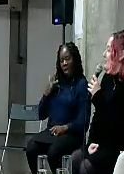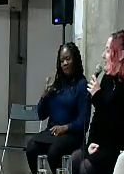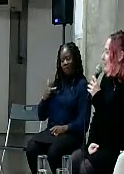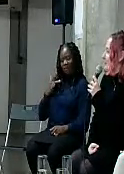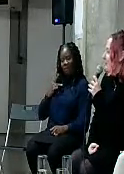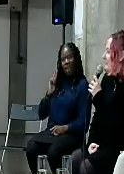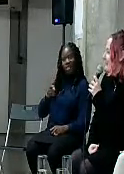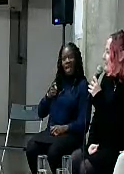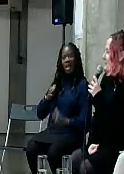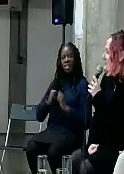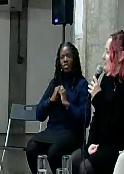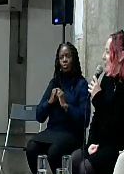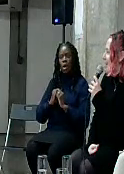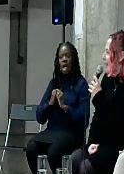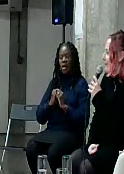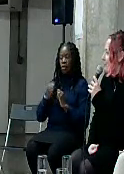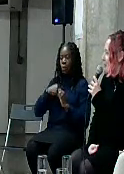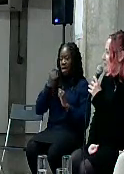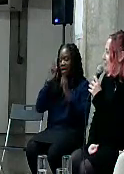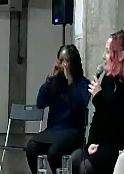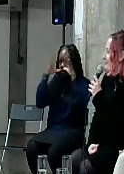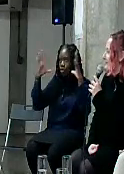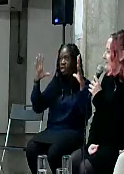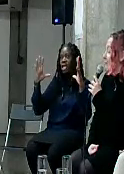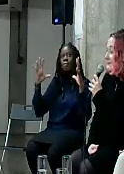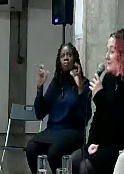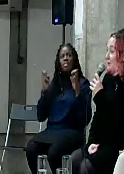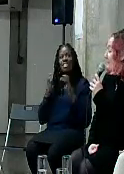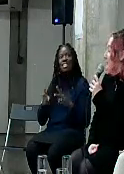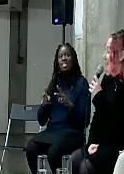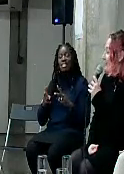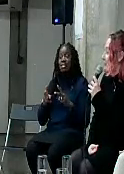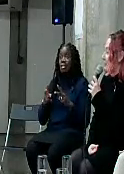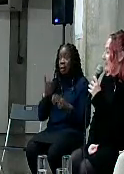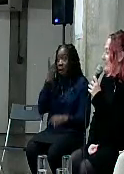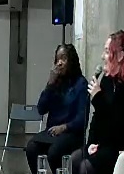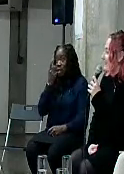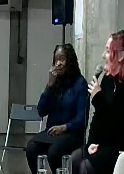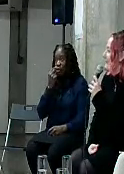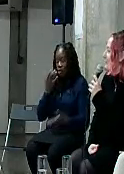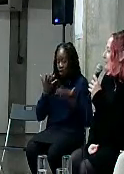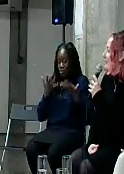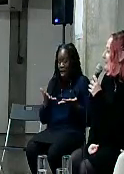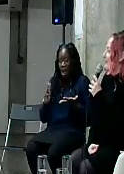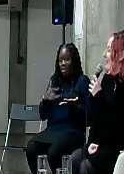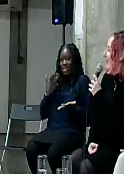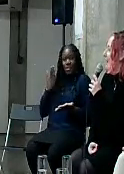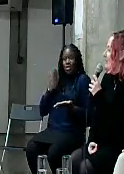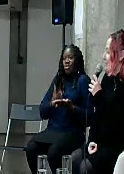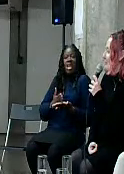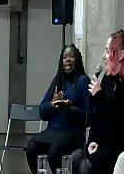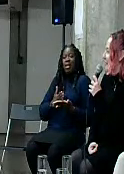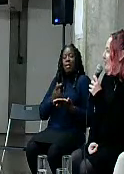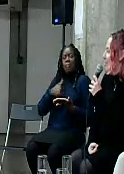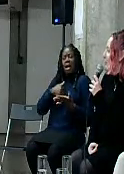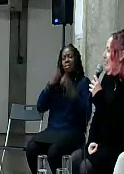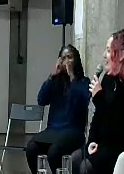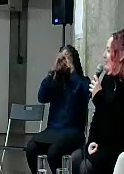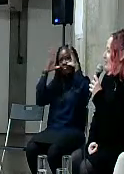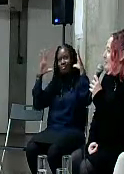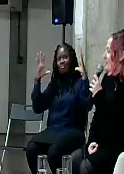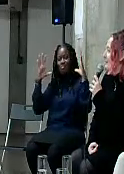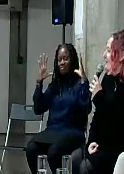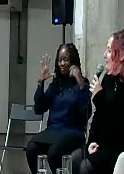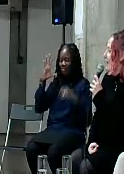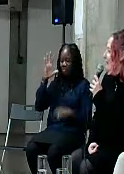and a dream of a system where that is possible. It's obviously currently quite unrealistic, but I dream of a place where we